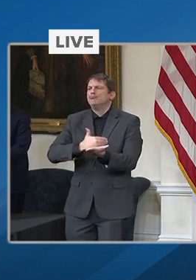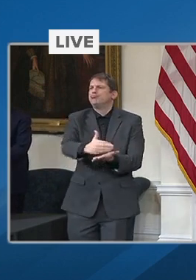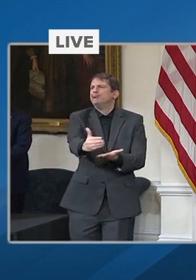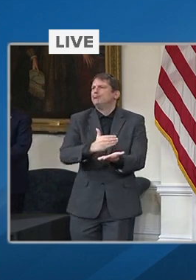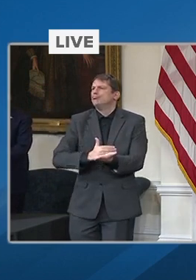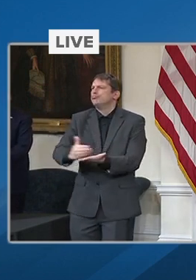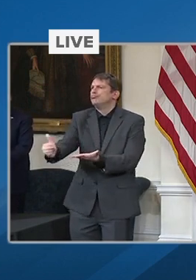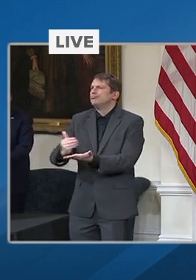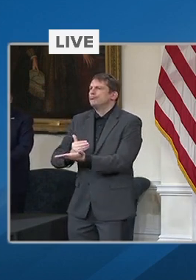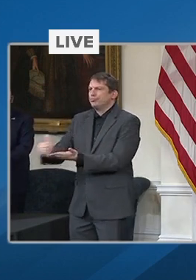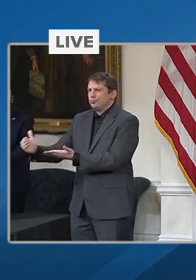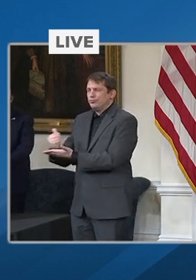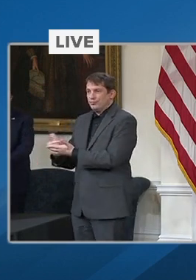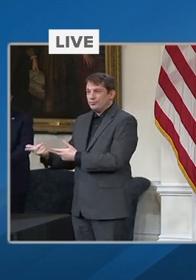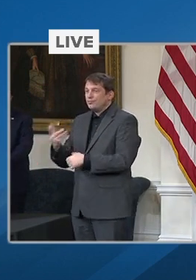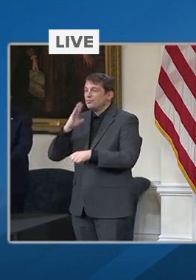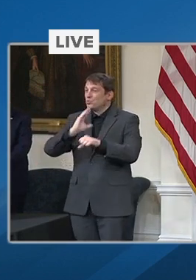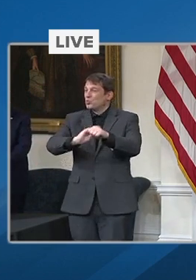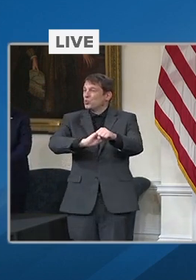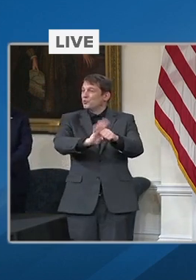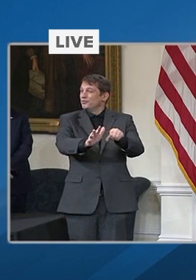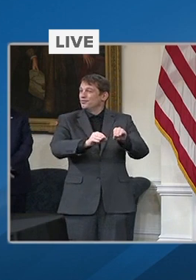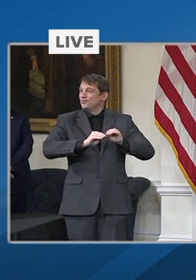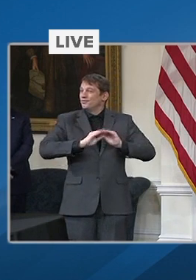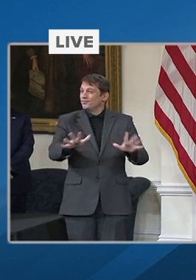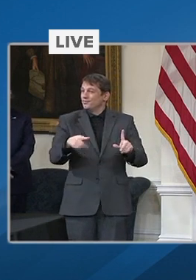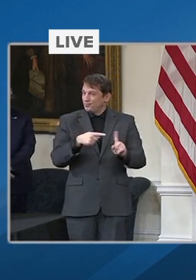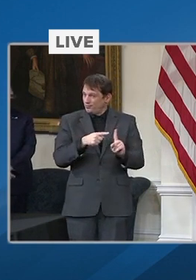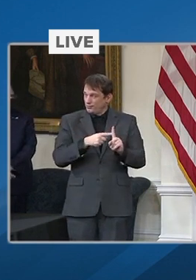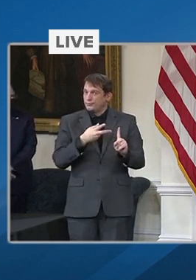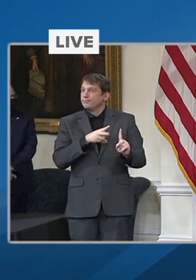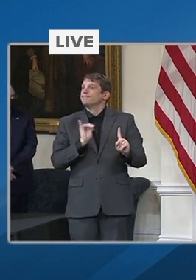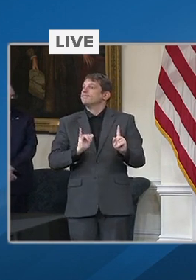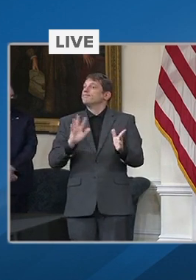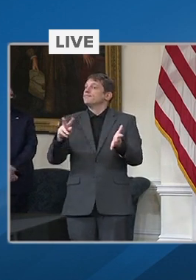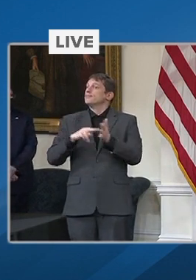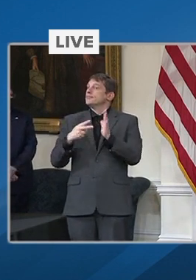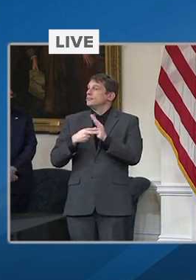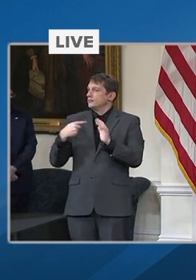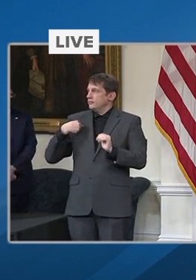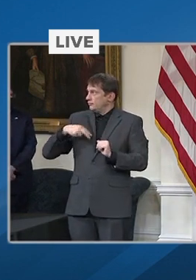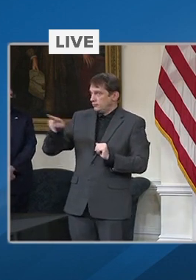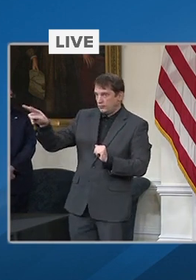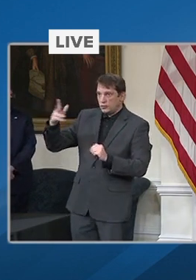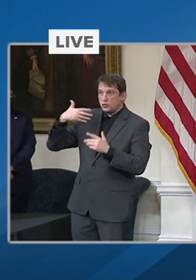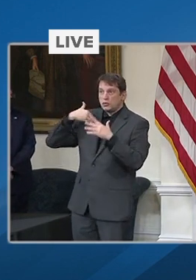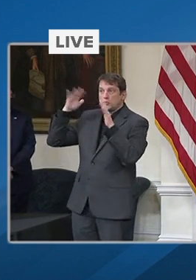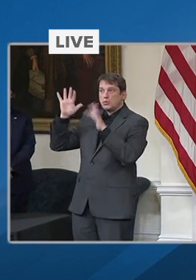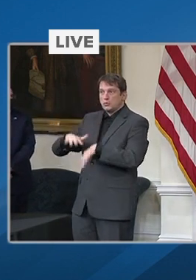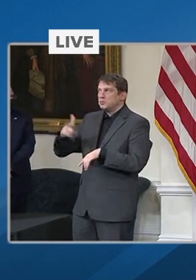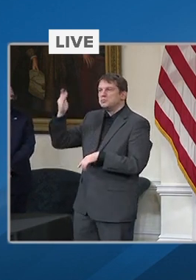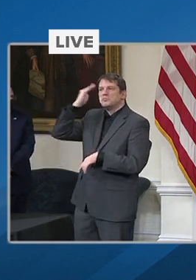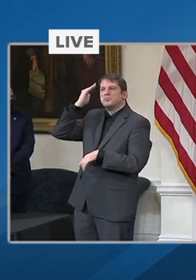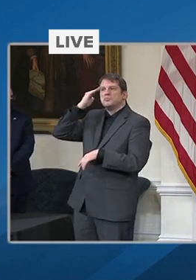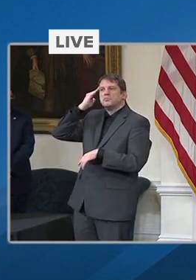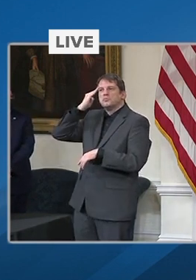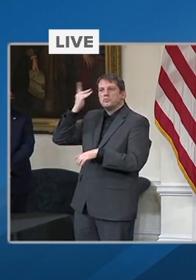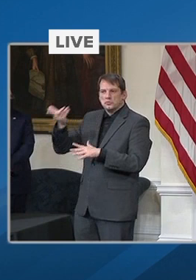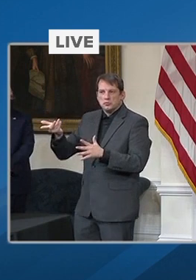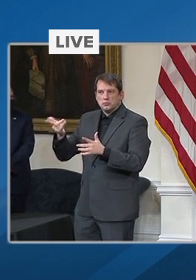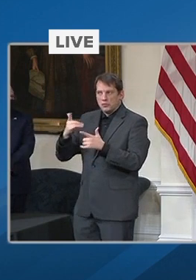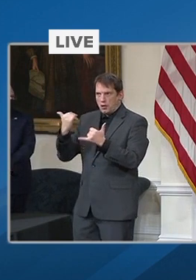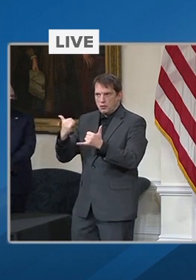the complexities of fighting this storm were very different than what we've done before. We had to make sure our teams were following our proper training